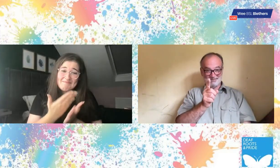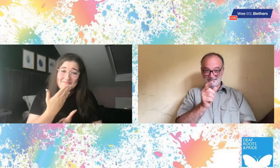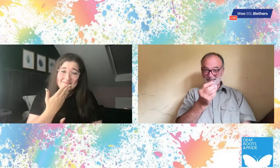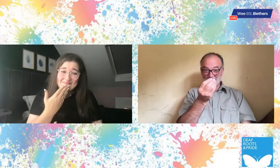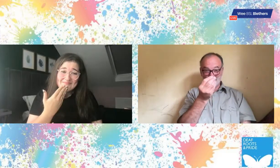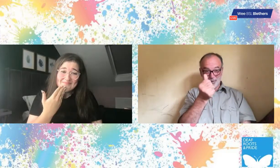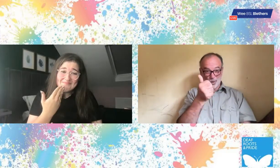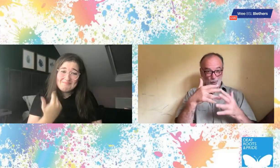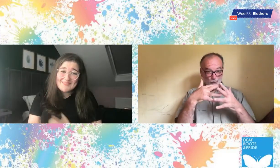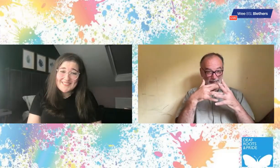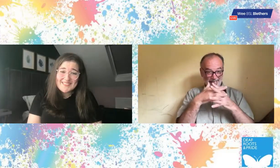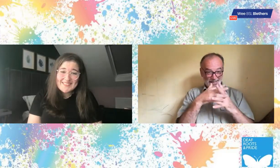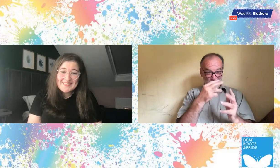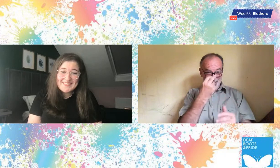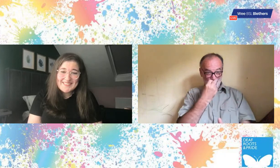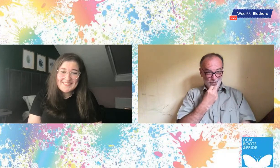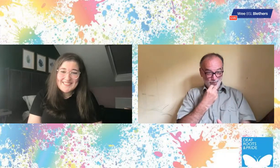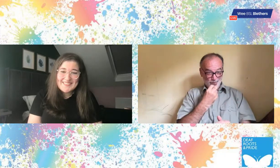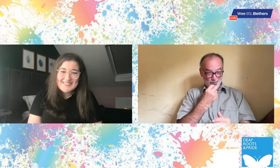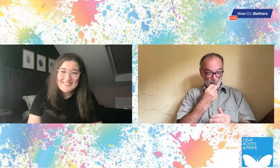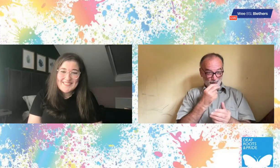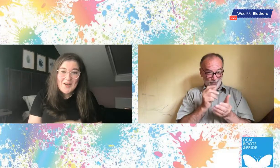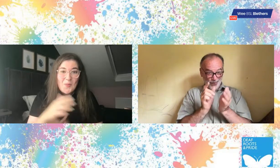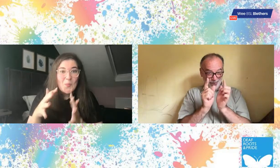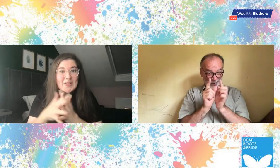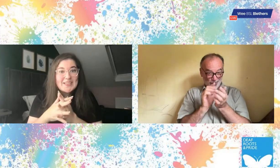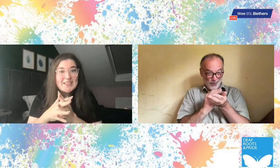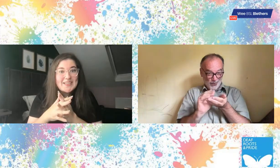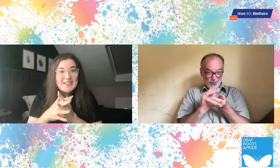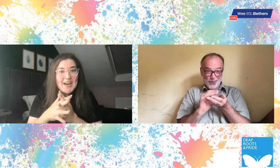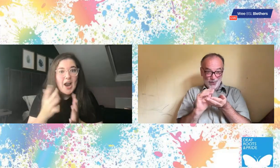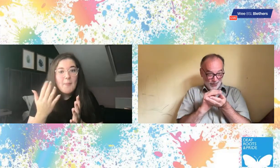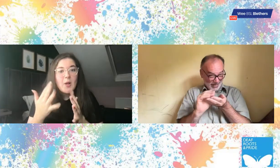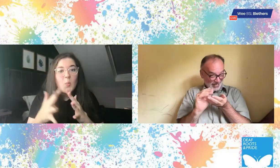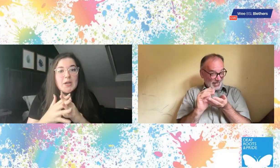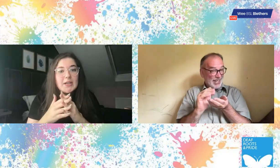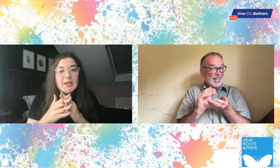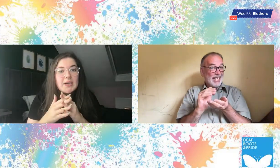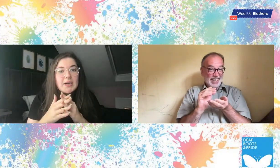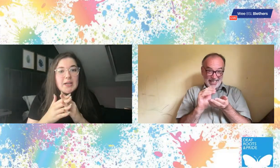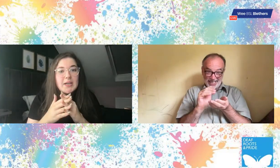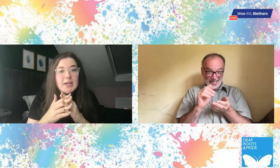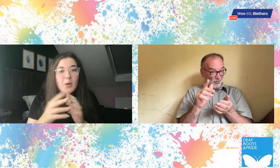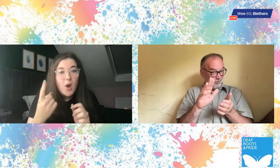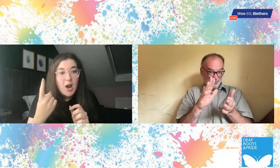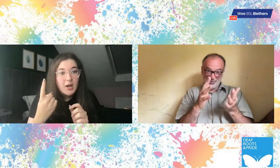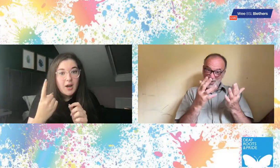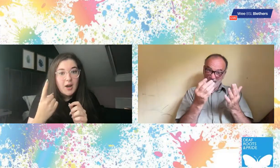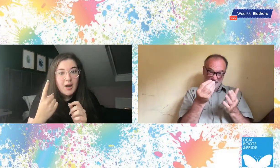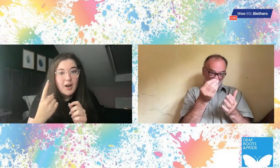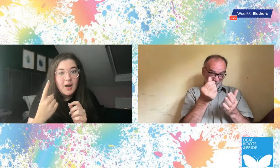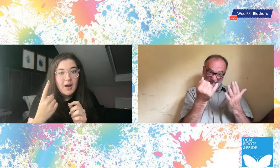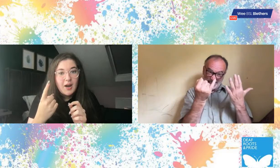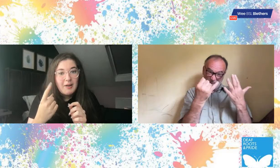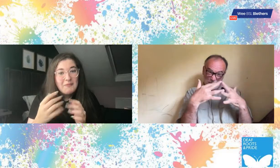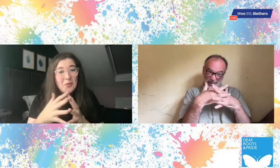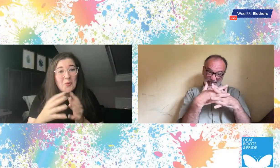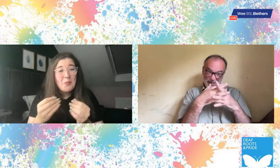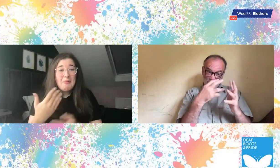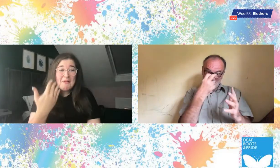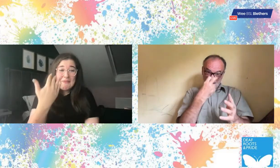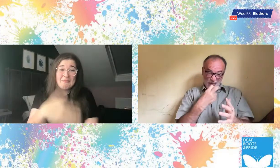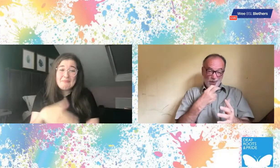That's That's so it. That's cute, it. John. I know. Just a few weeks old there in that photograph. Tiny wee Weeks. thing. Oh yeah,